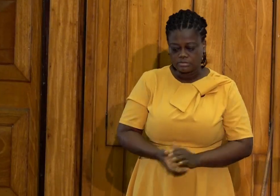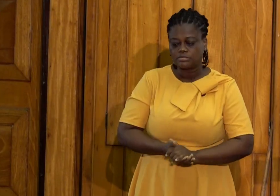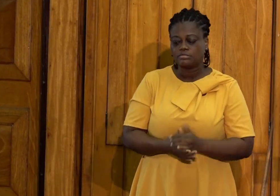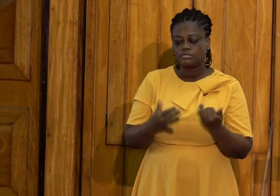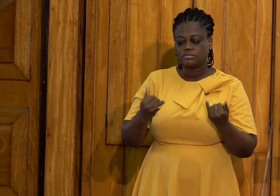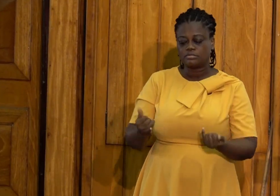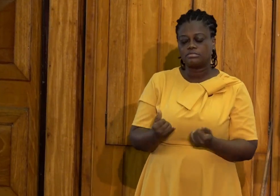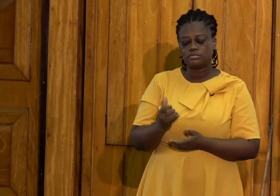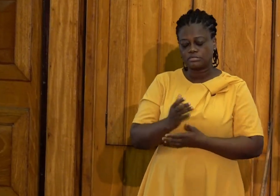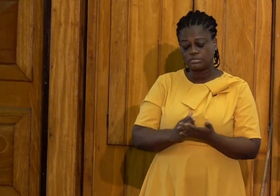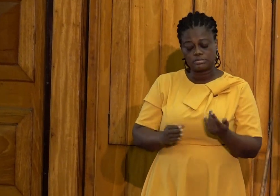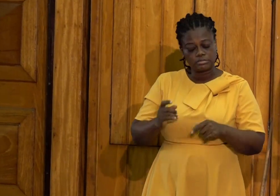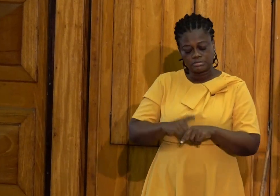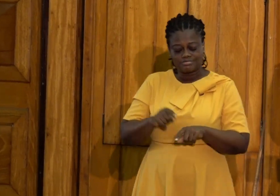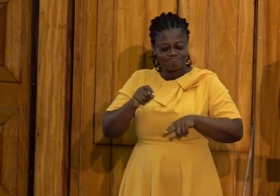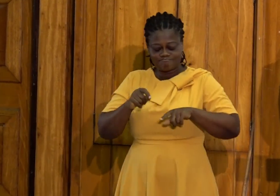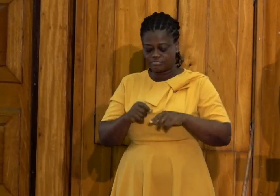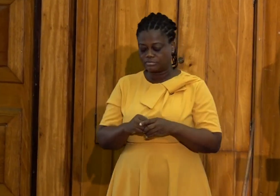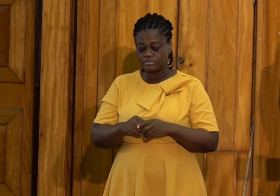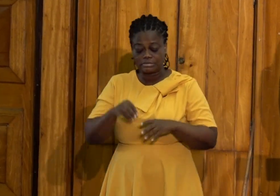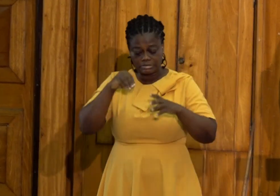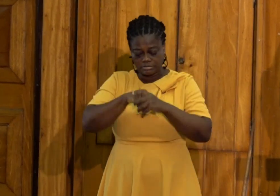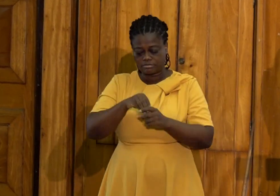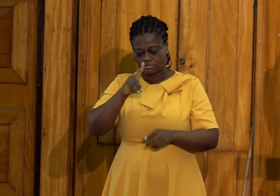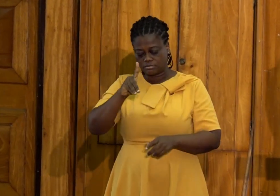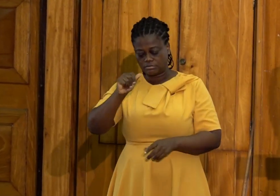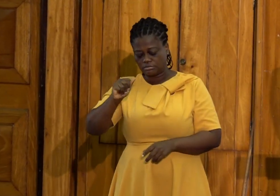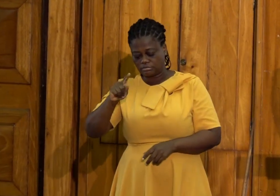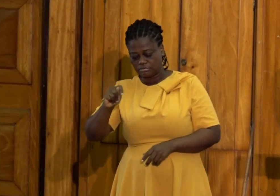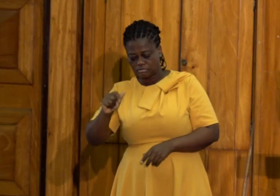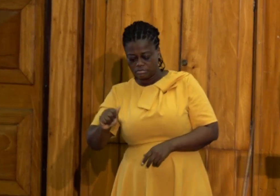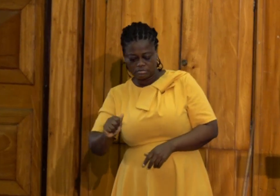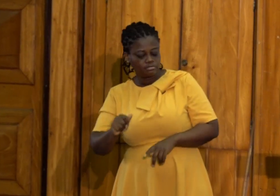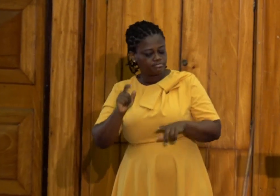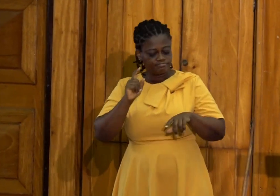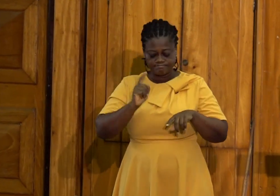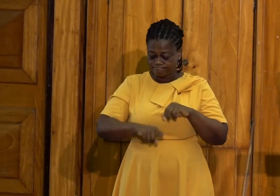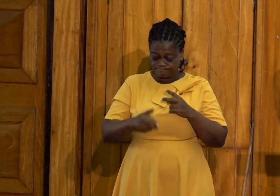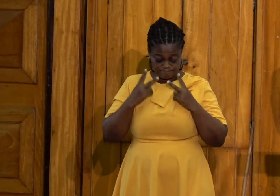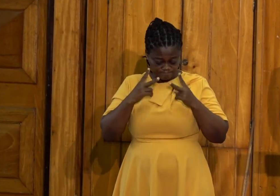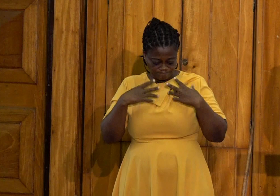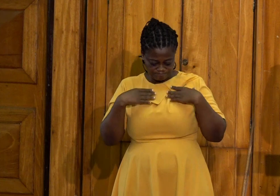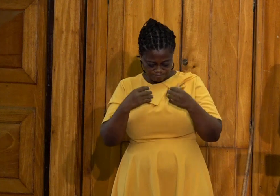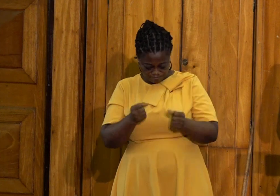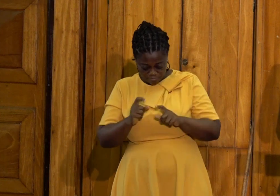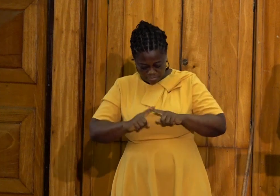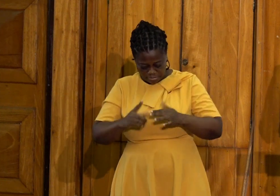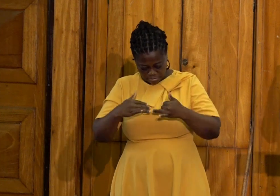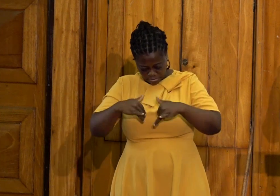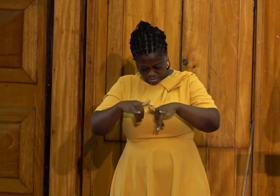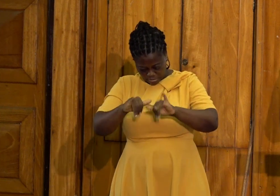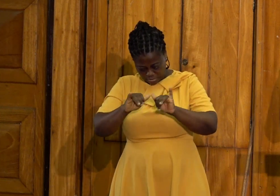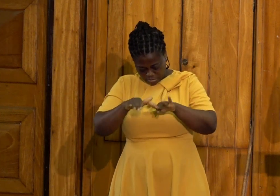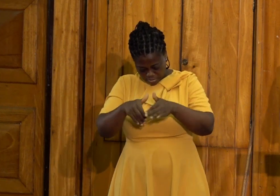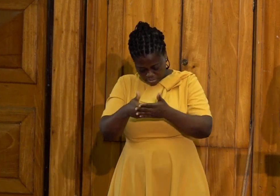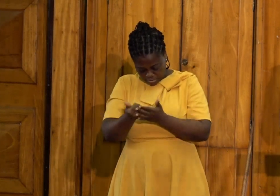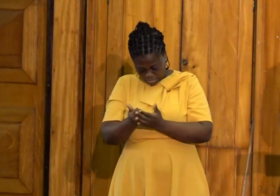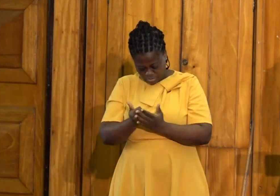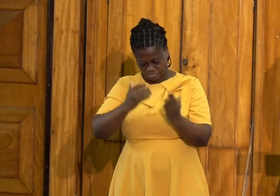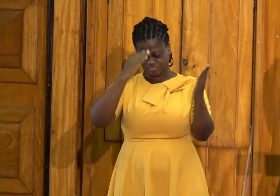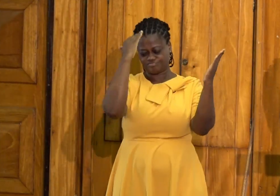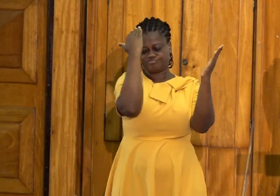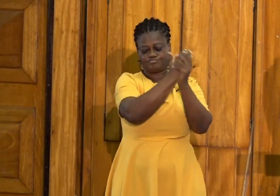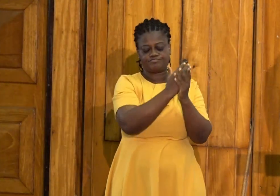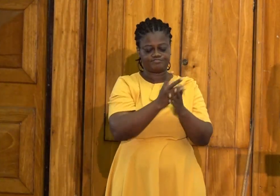invisible in routine data, yet specifically important in preventing cervical cancer.